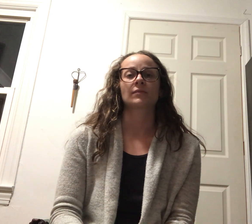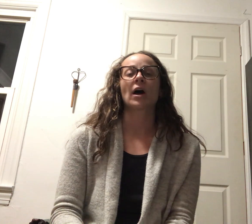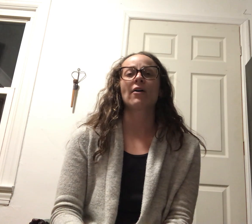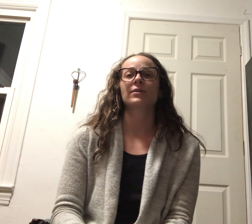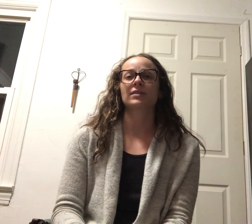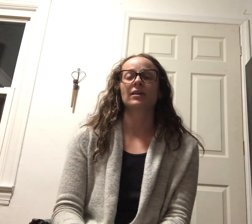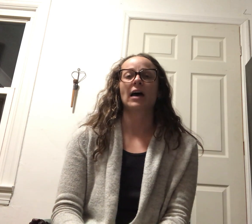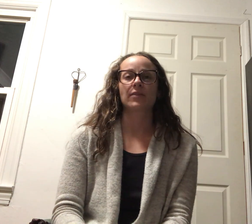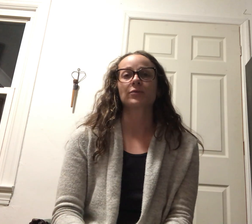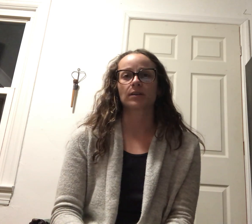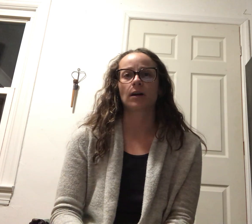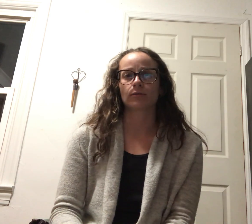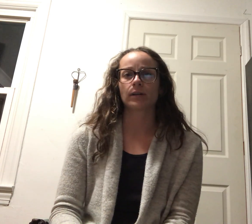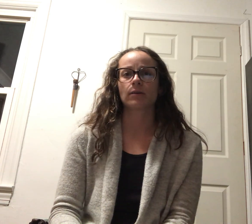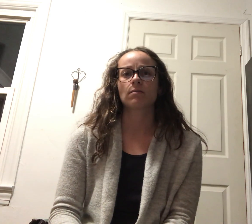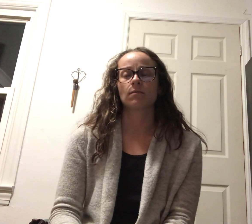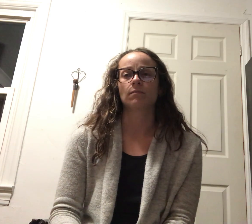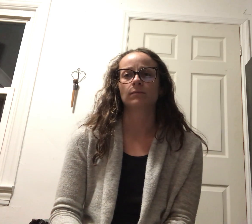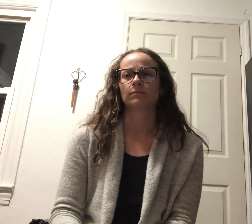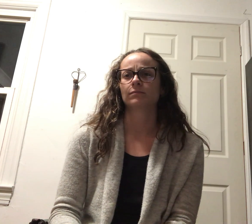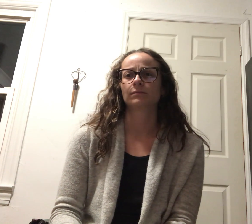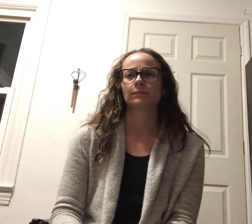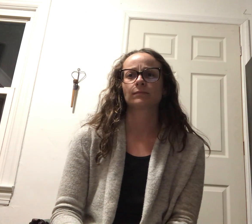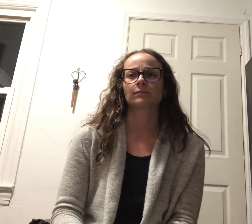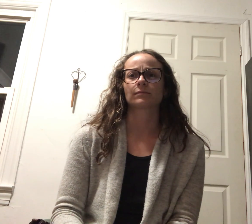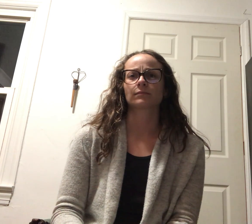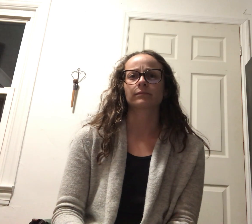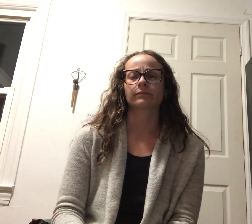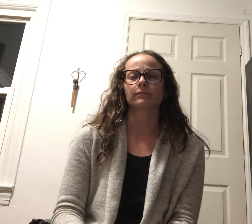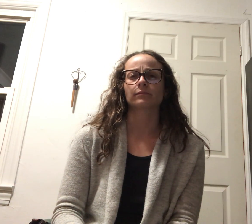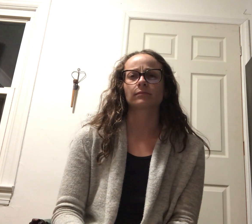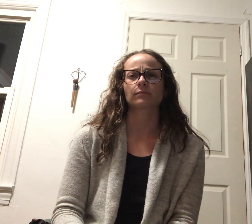I always had those in Colorado. Yeah, do you have a favorite vegetable?